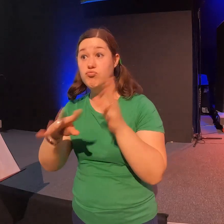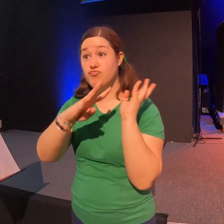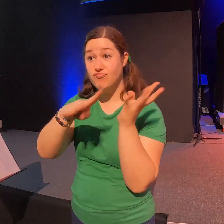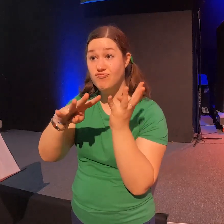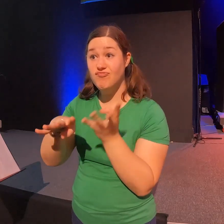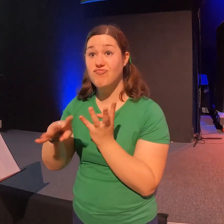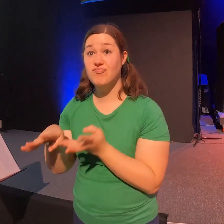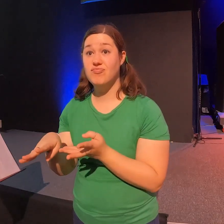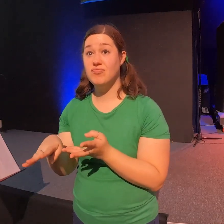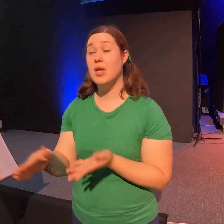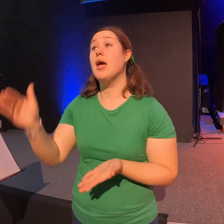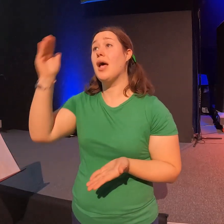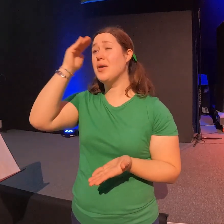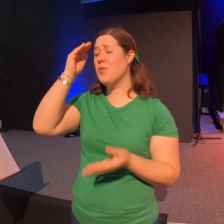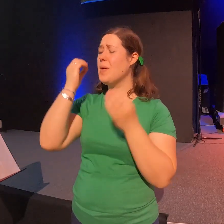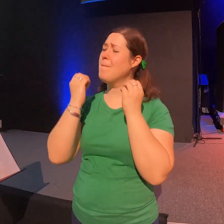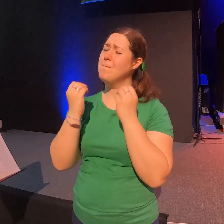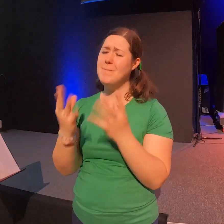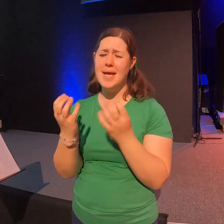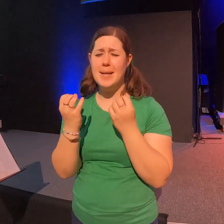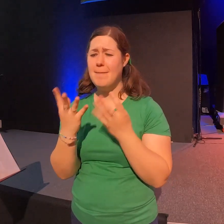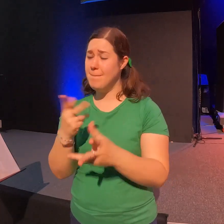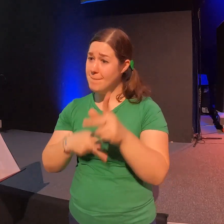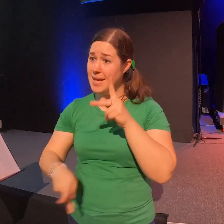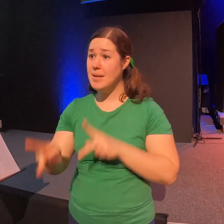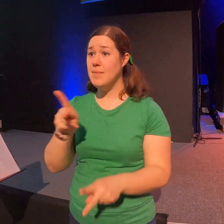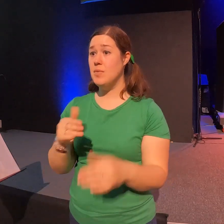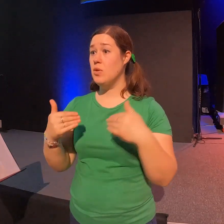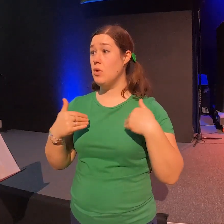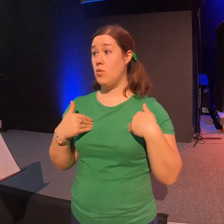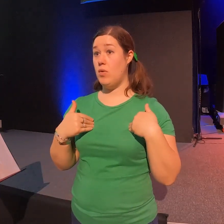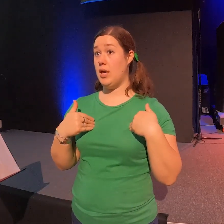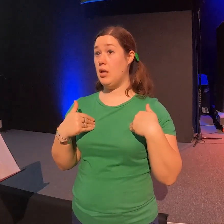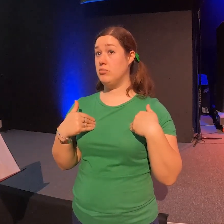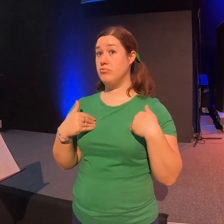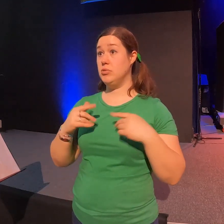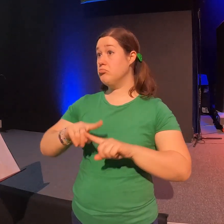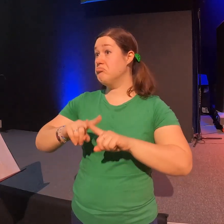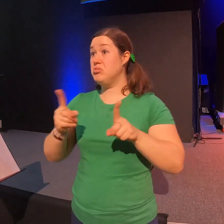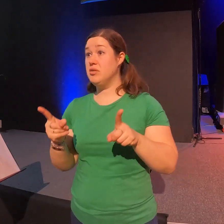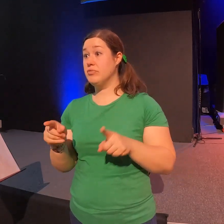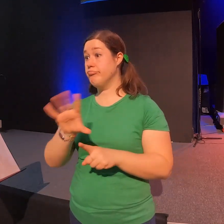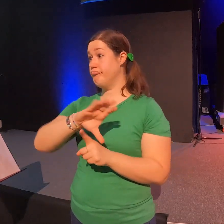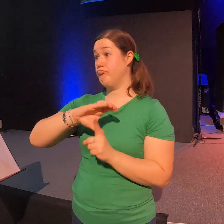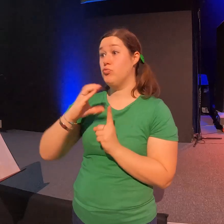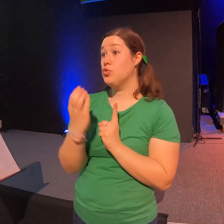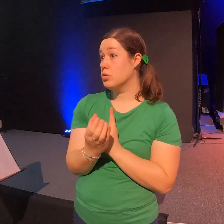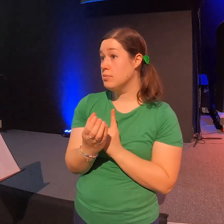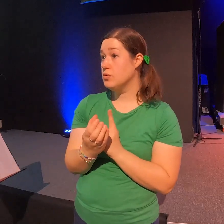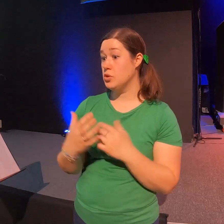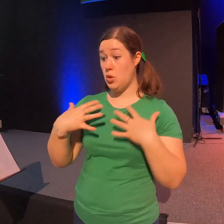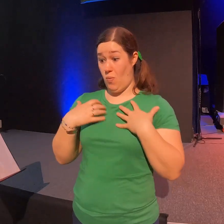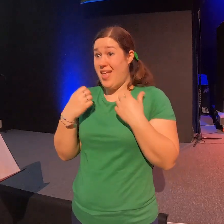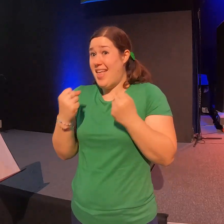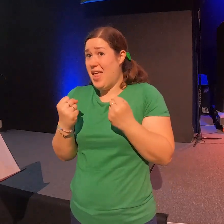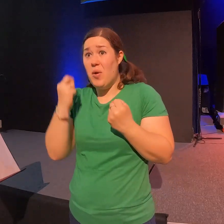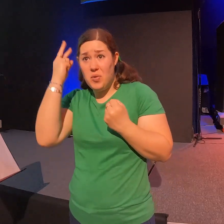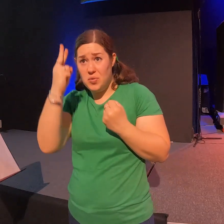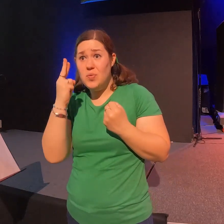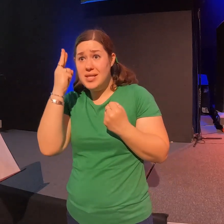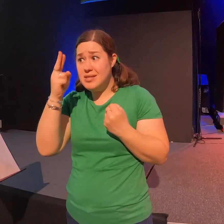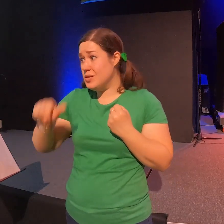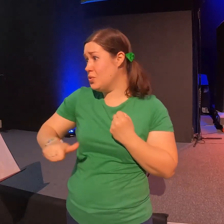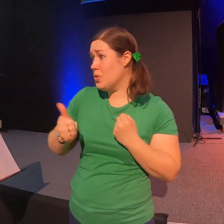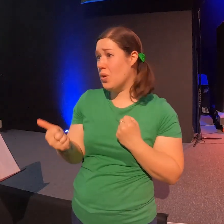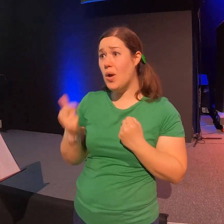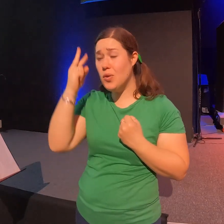many, many people who have all kinds of circumstances, health reasons, other reasons, who can't worship in person.